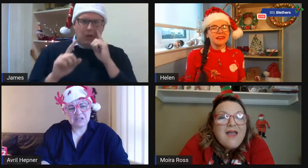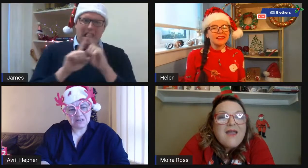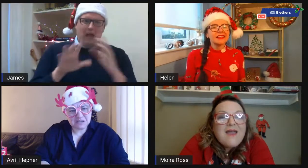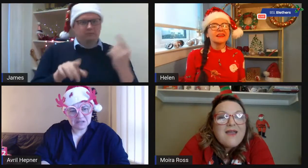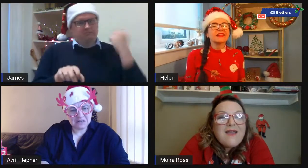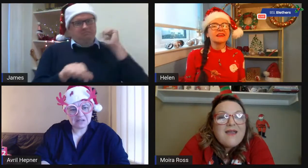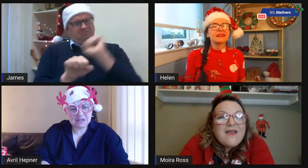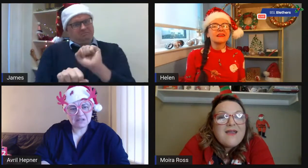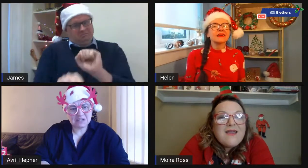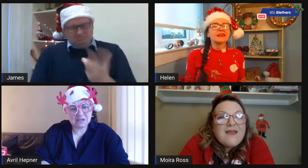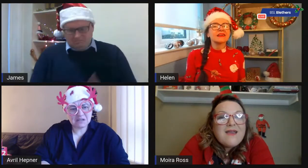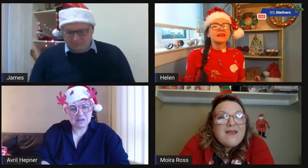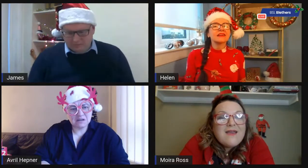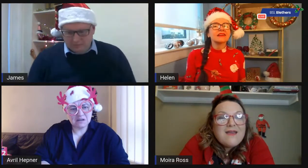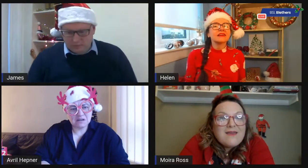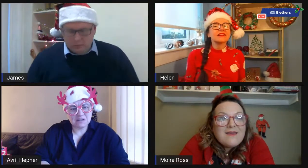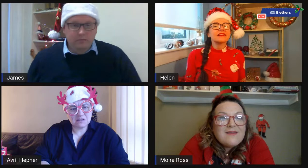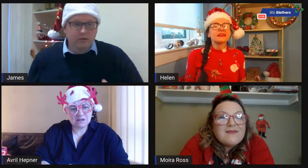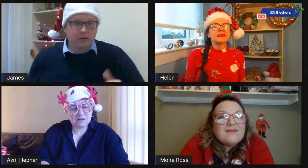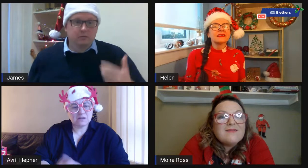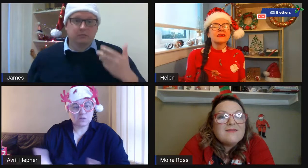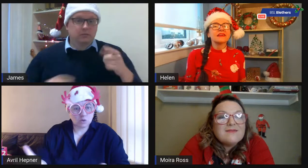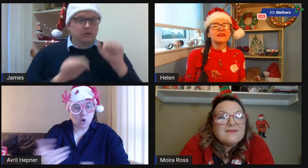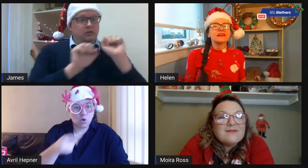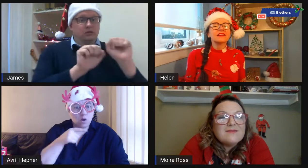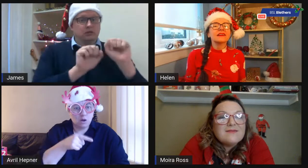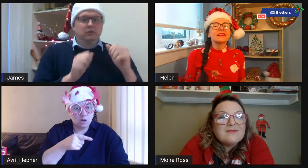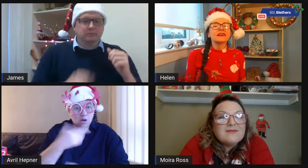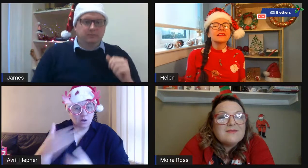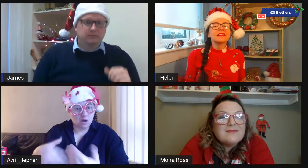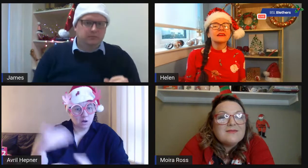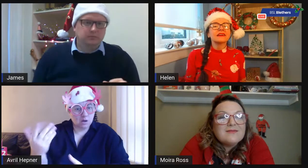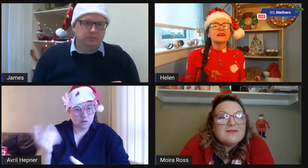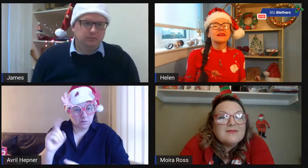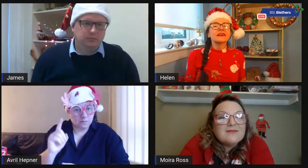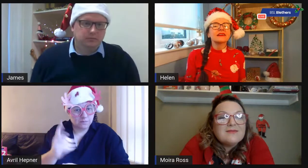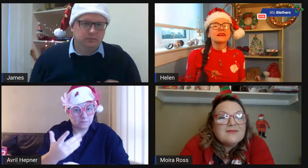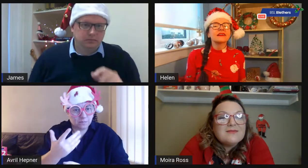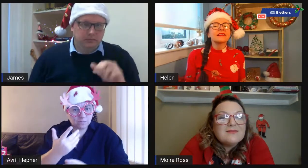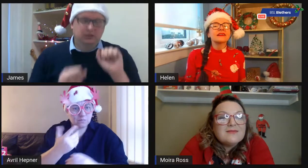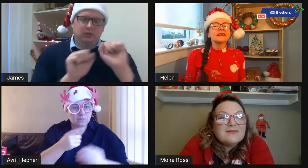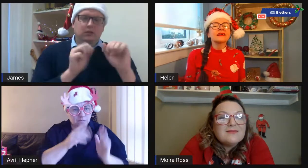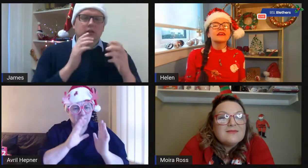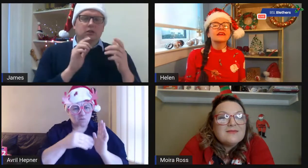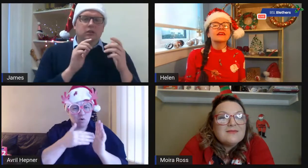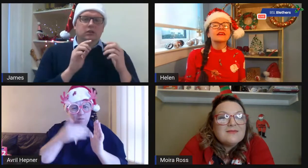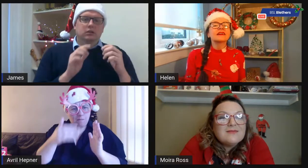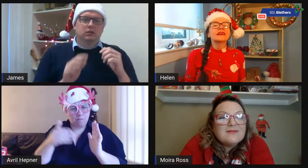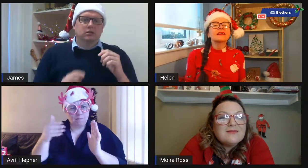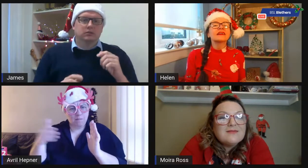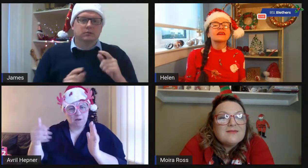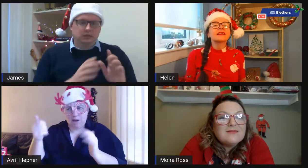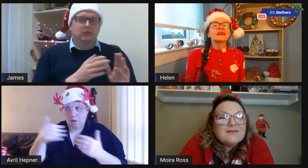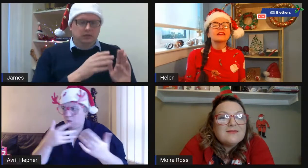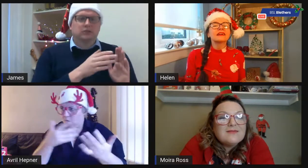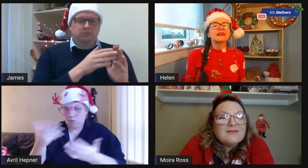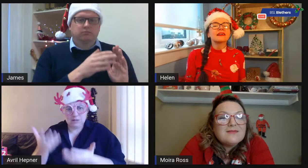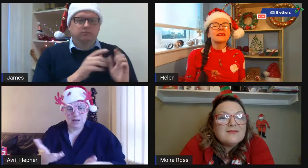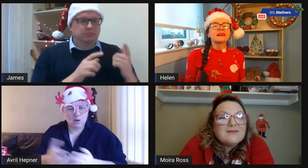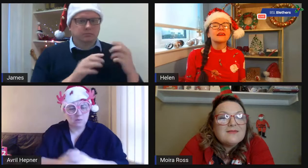that's what people have decided that he looked like based from historical records. So how do we get from